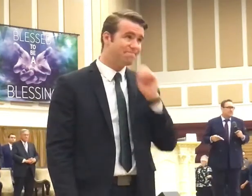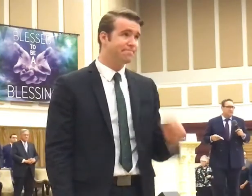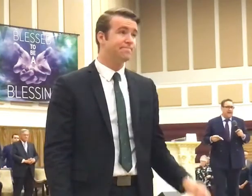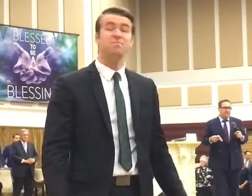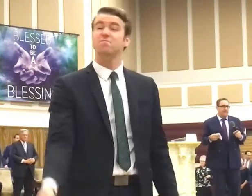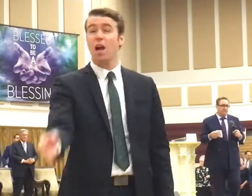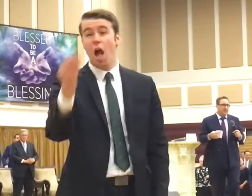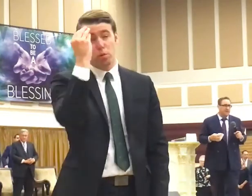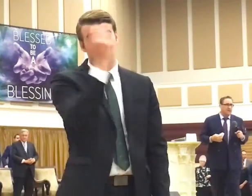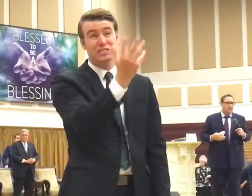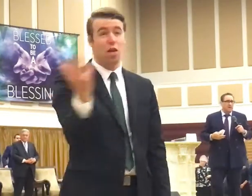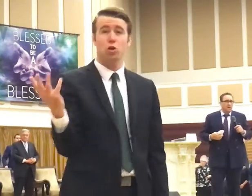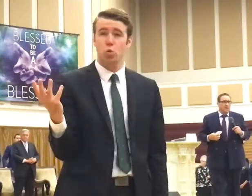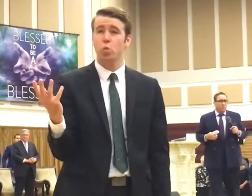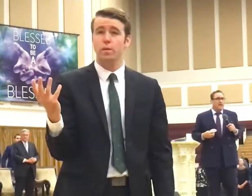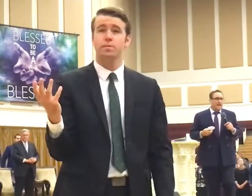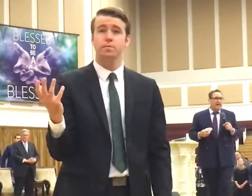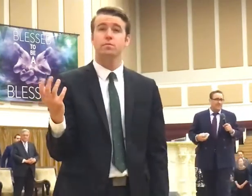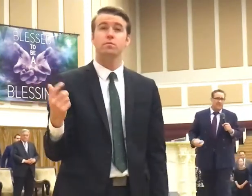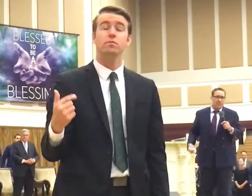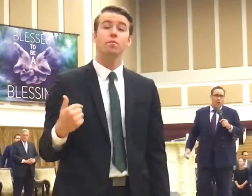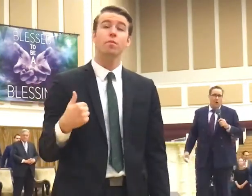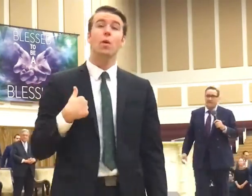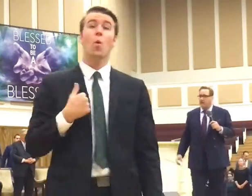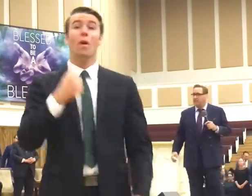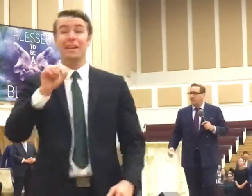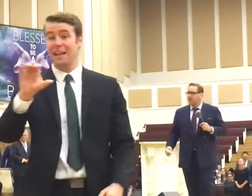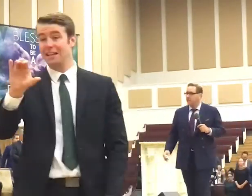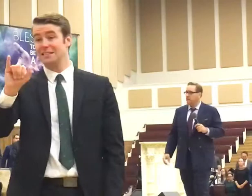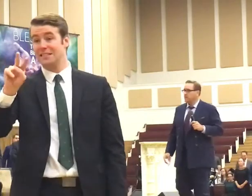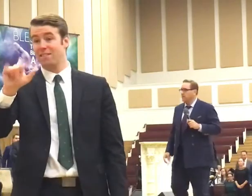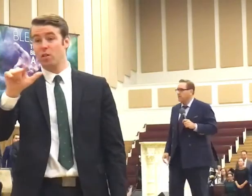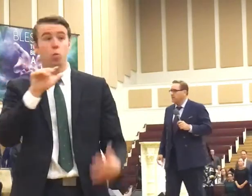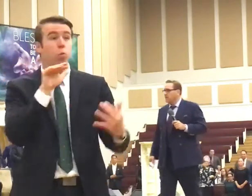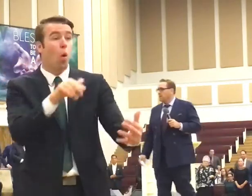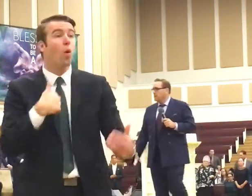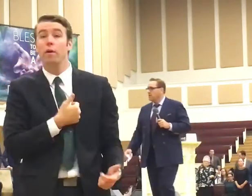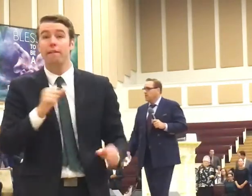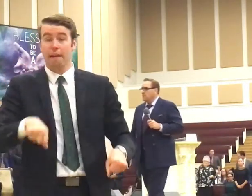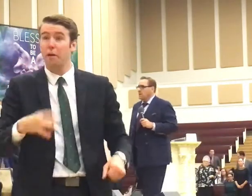Let me just tell you something. We can have a civil war in this country.